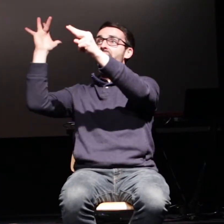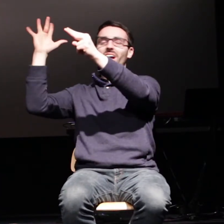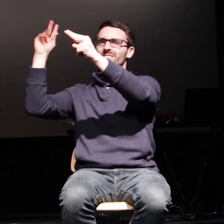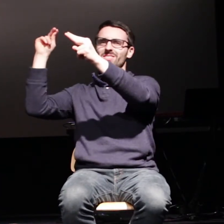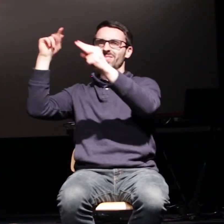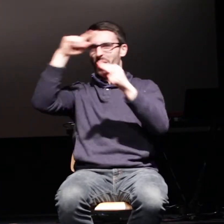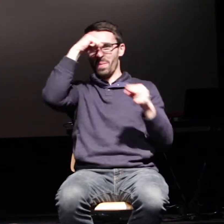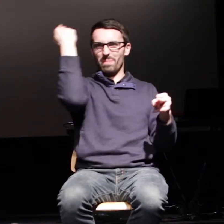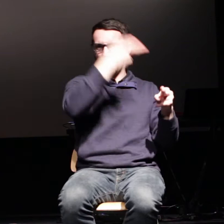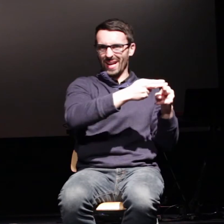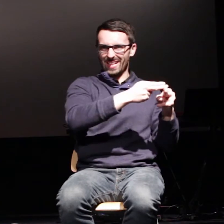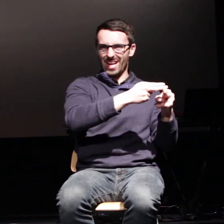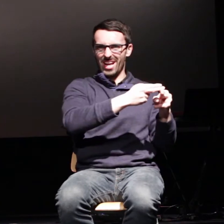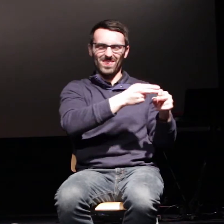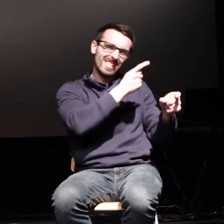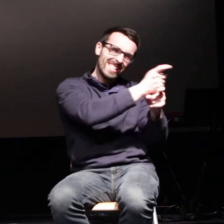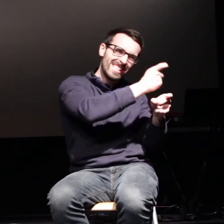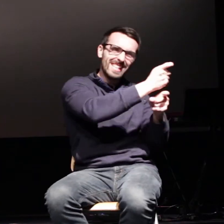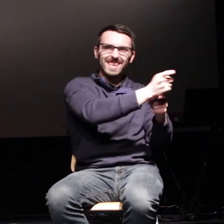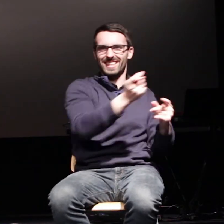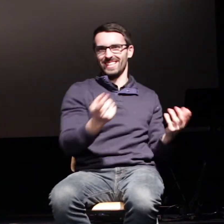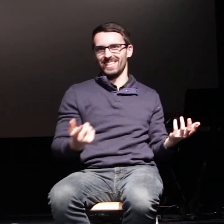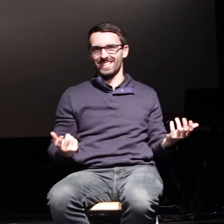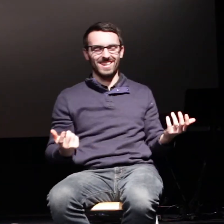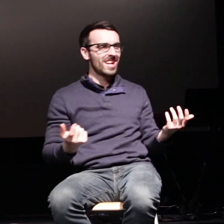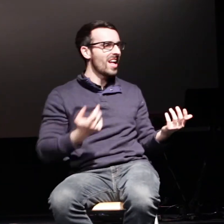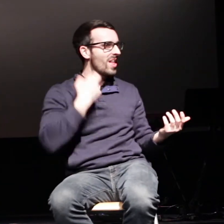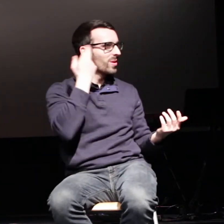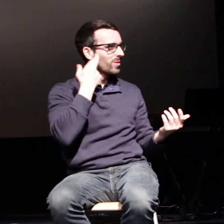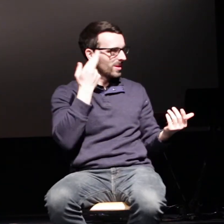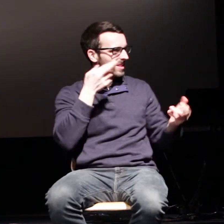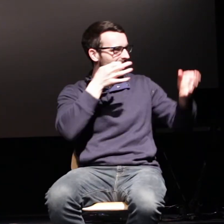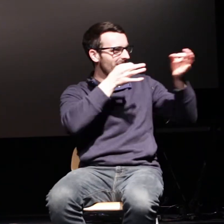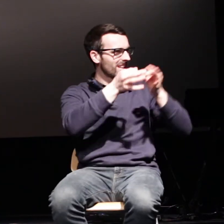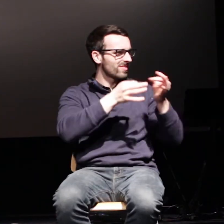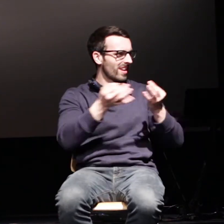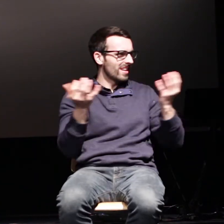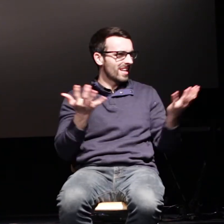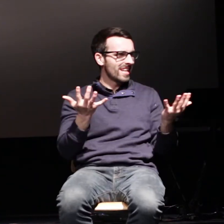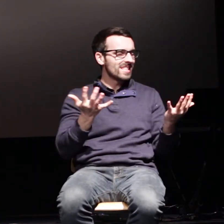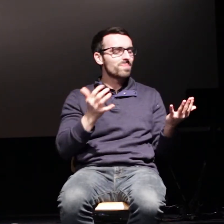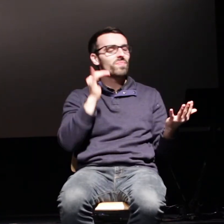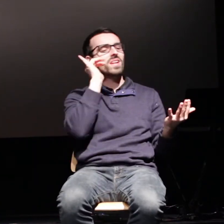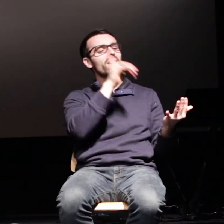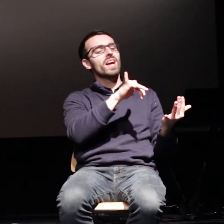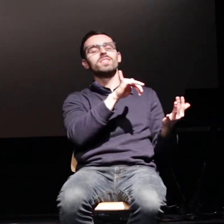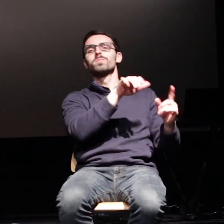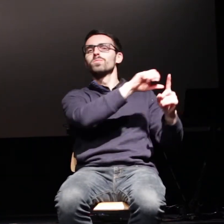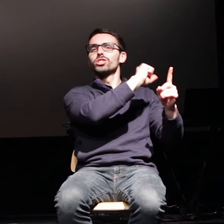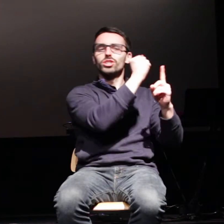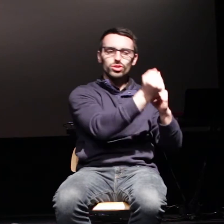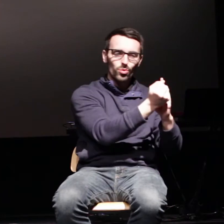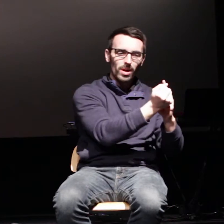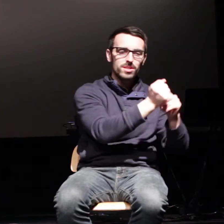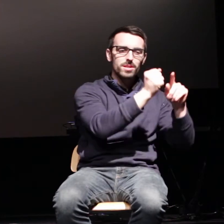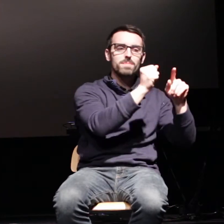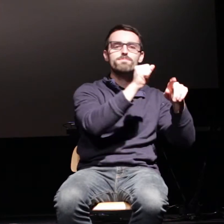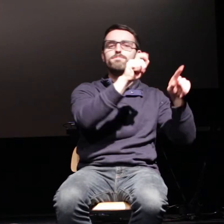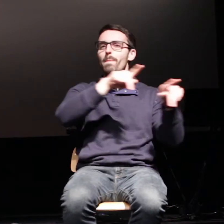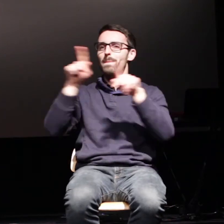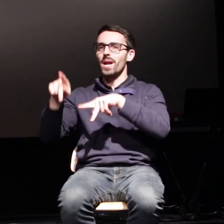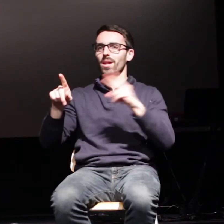to follow. And the reason I tell you that is because I think that's a picture of a lot of our lives. We are creatures